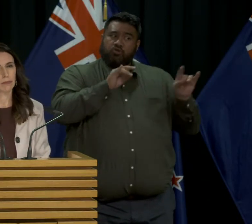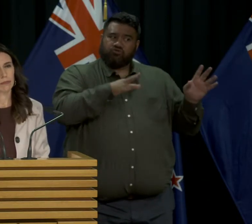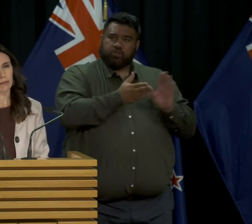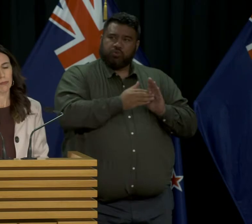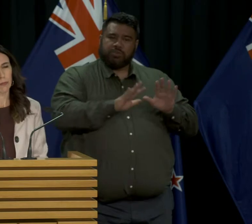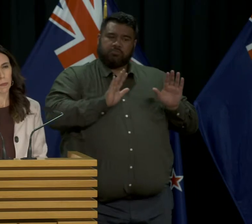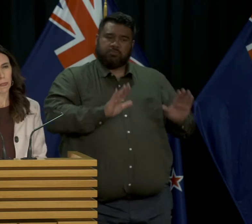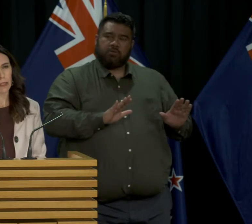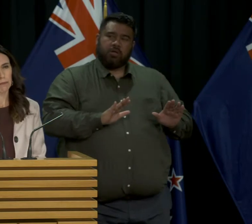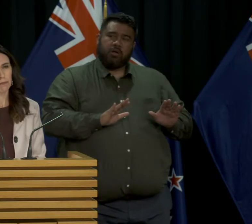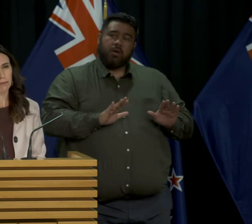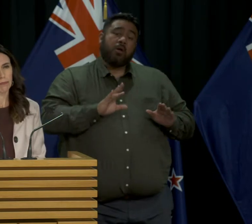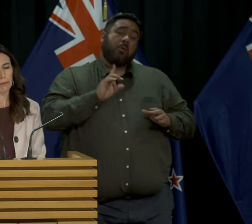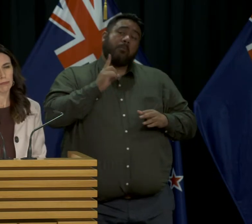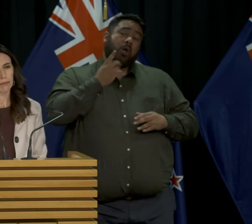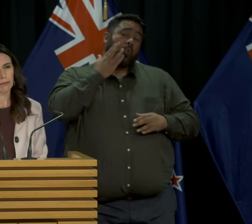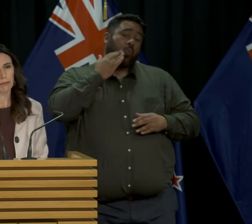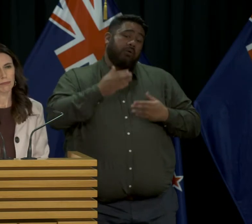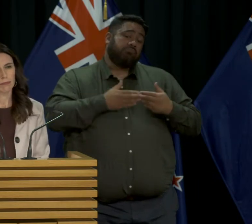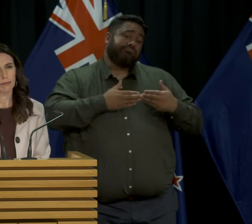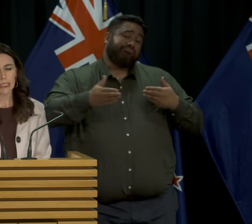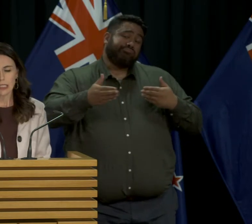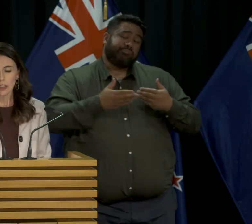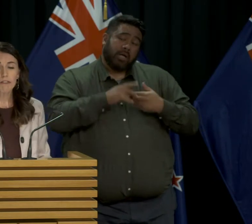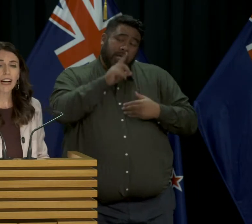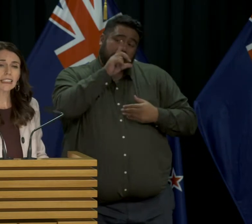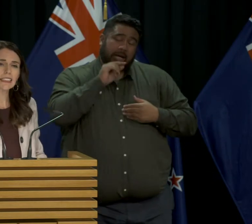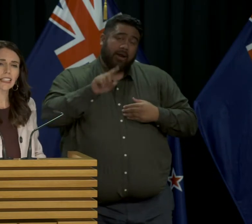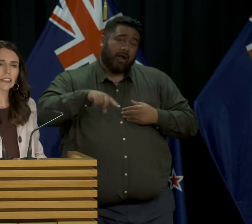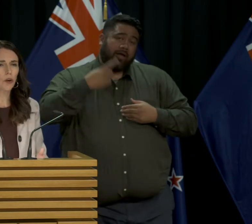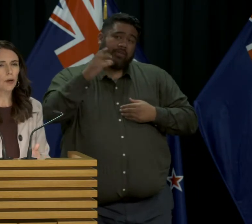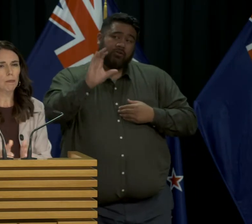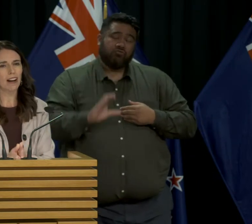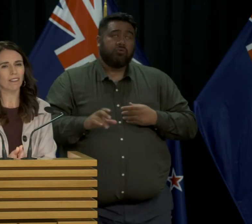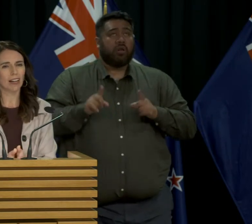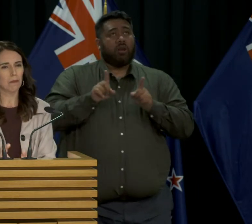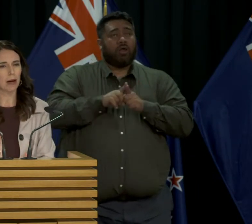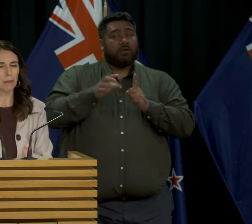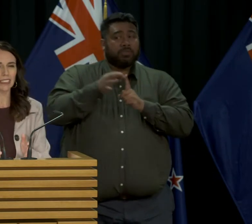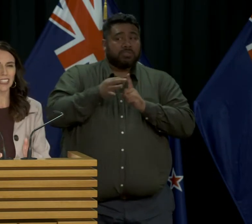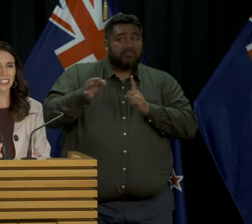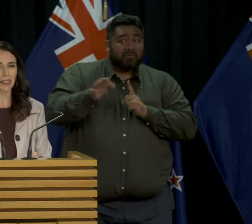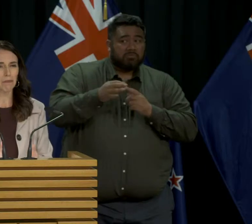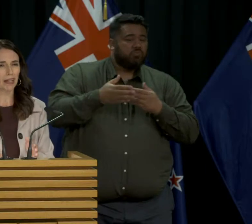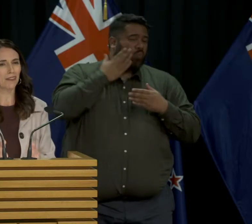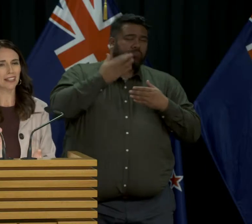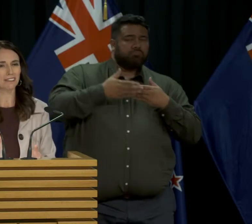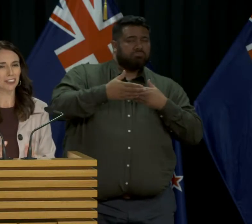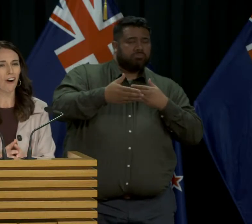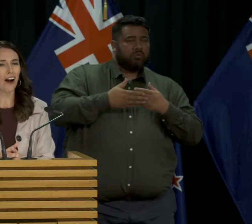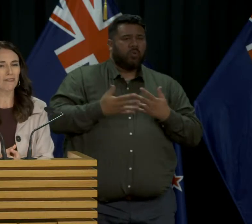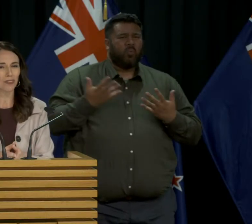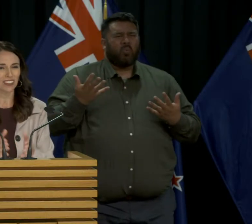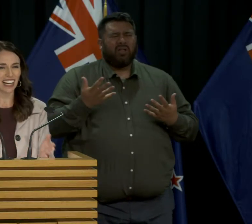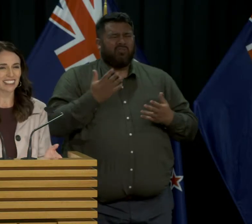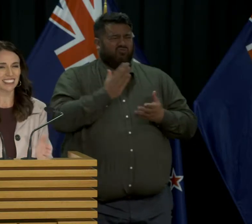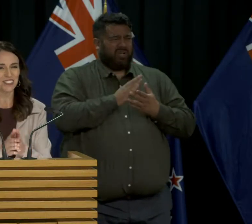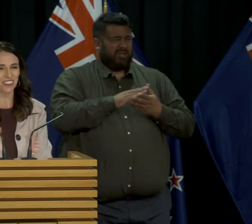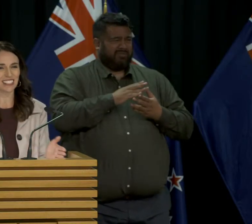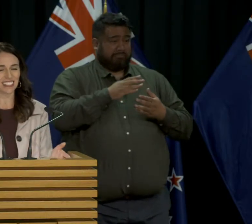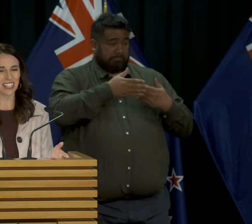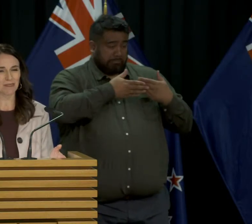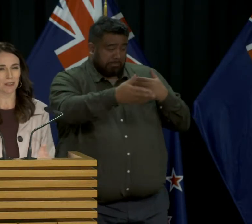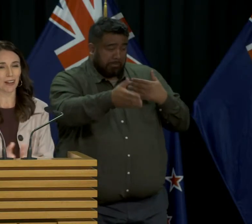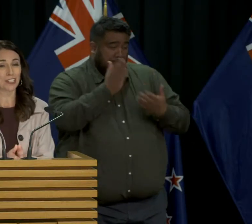away from a Pacific bubble are we, for instance? Look, for us, it's not about a particular period of time with us